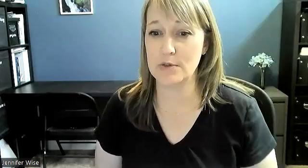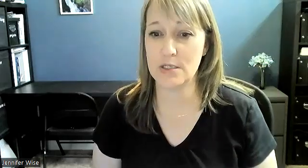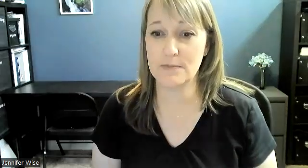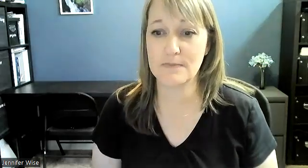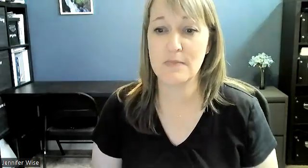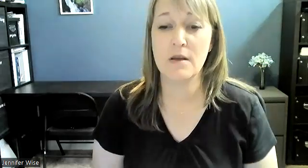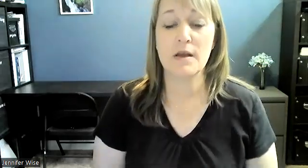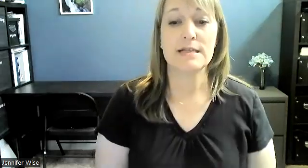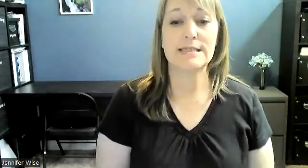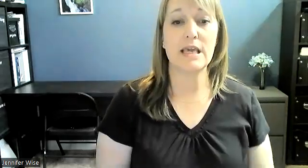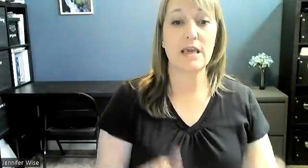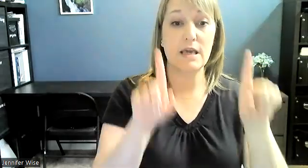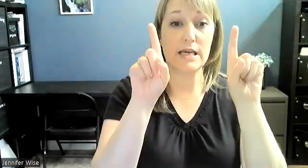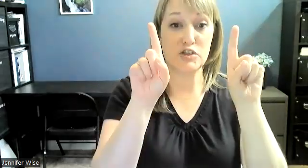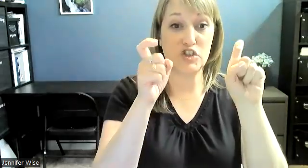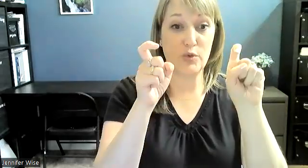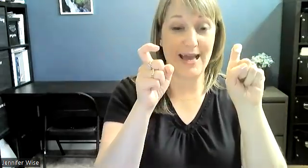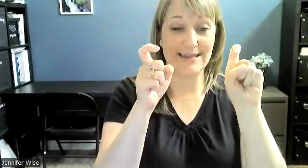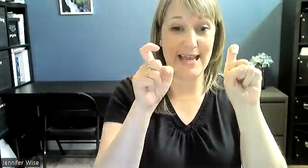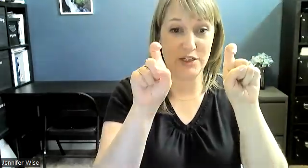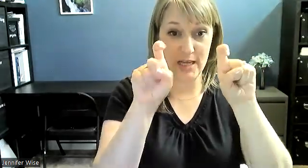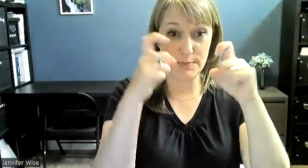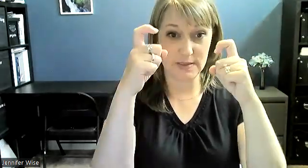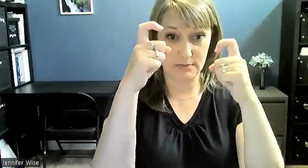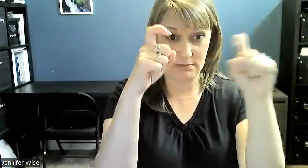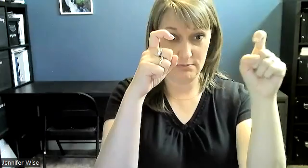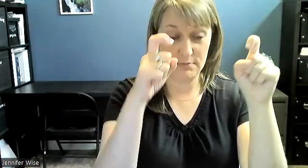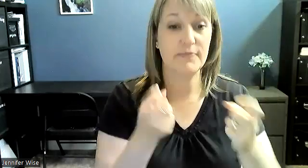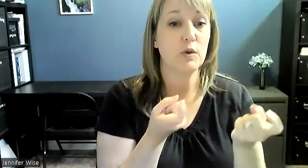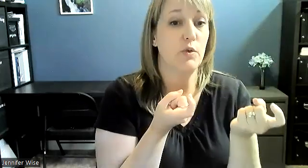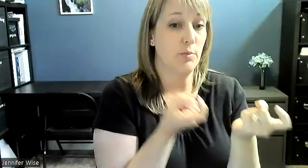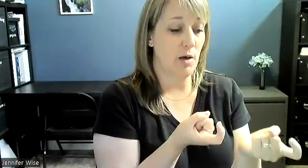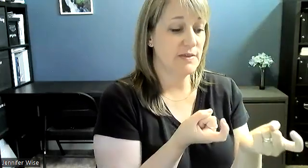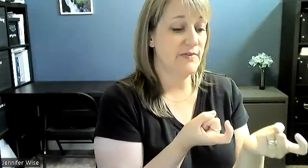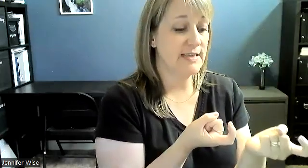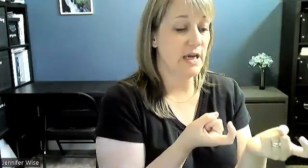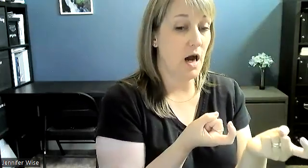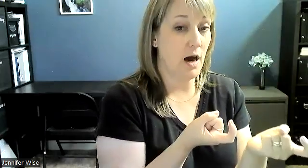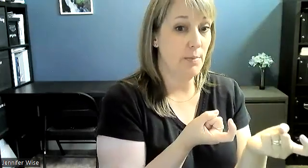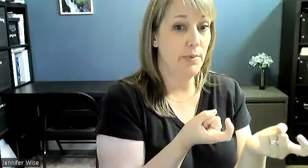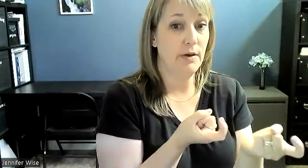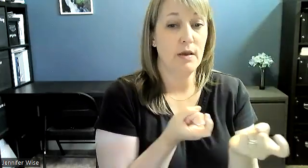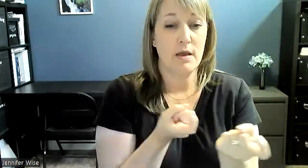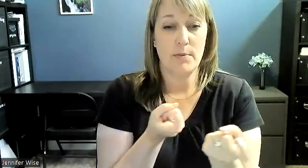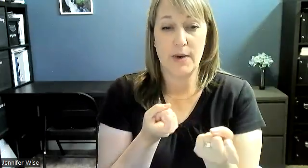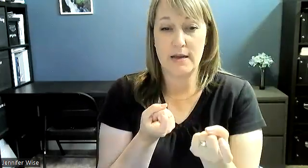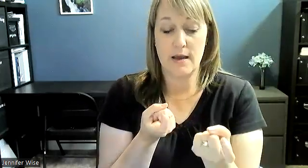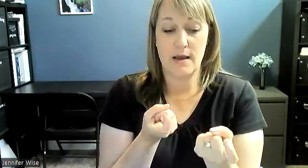to you. Skiing is 2 X hand shapes with your palms facing up, but